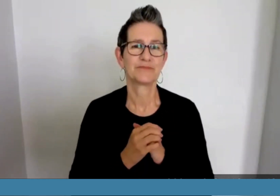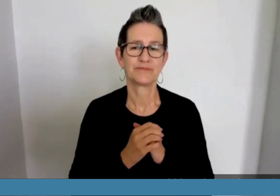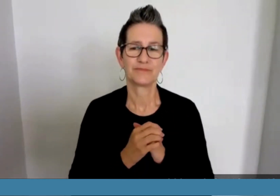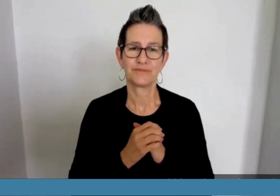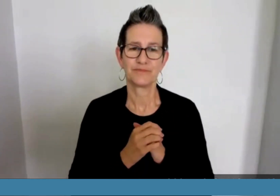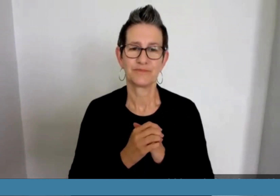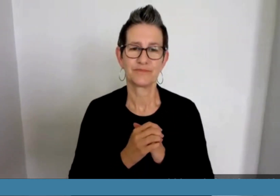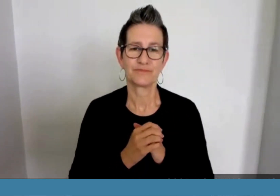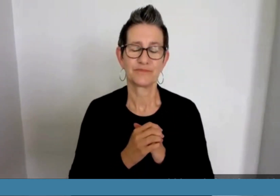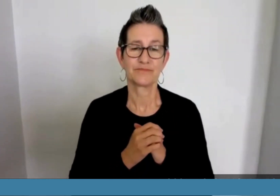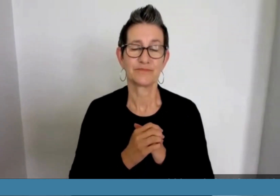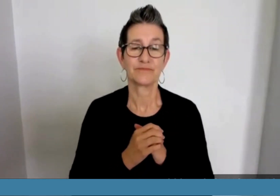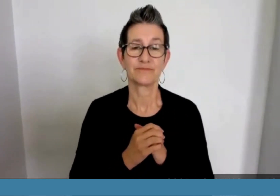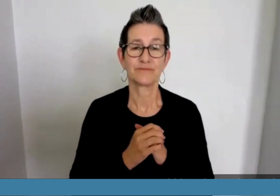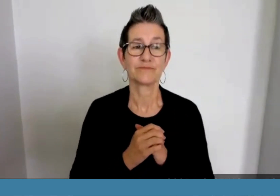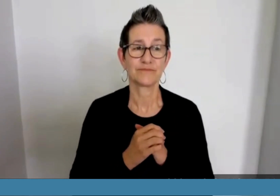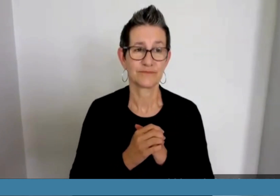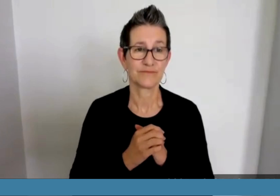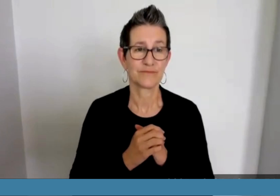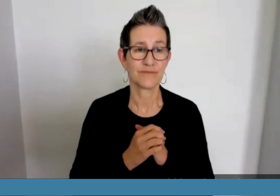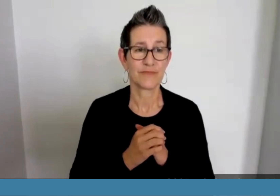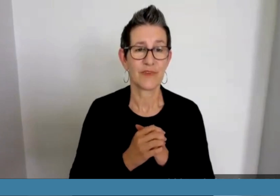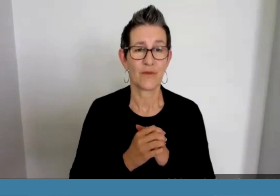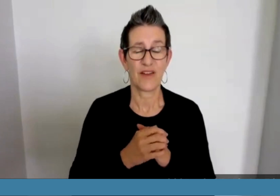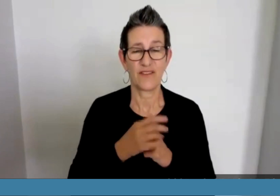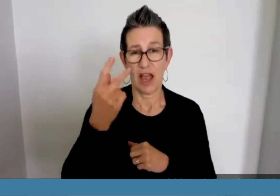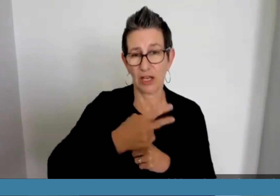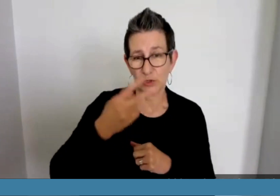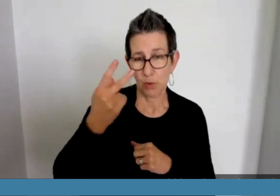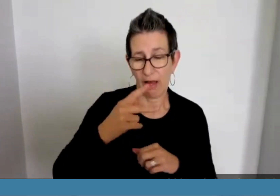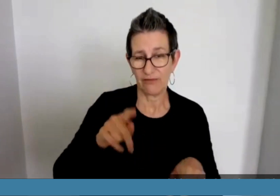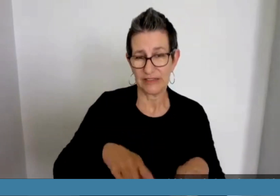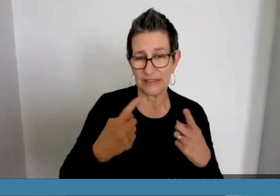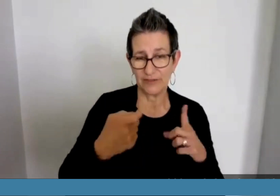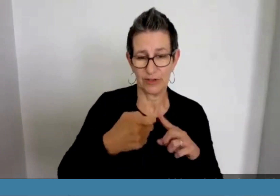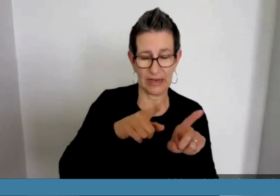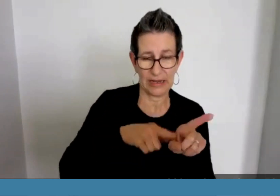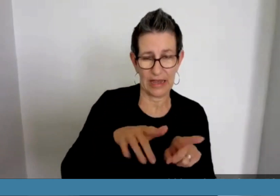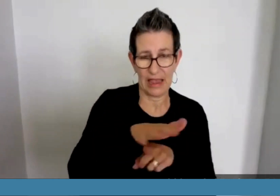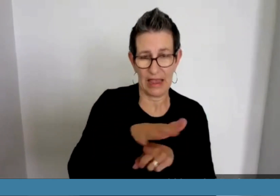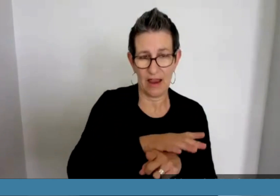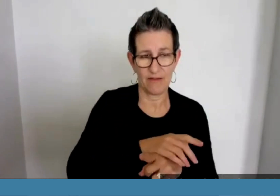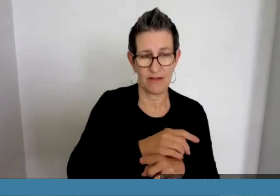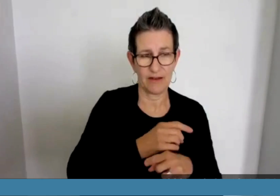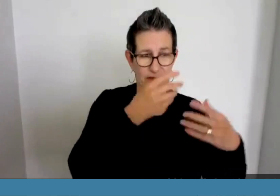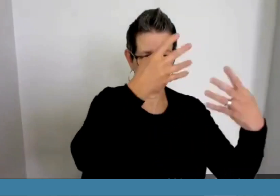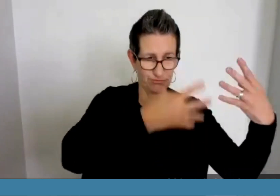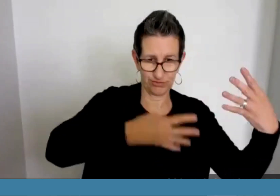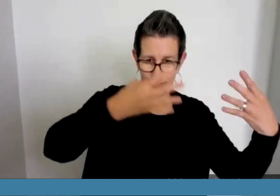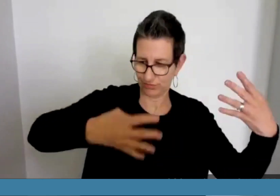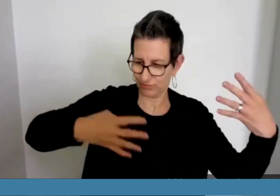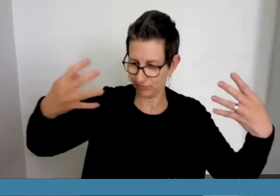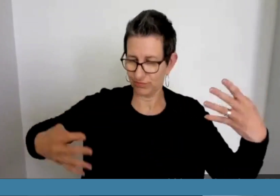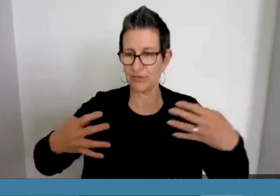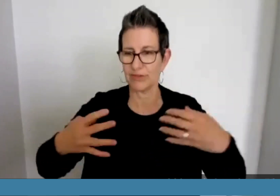Our research agenda includes 12 key areas which were directly developed from the priorities of people with